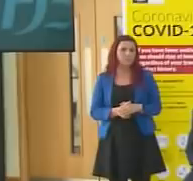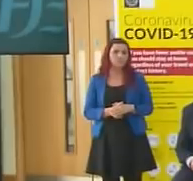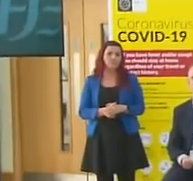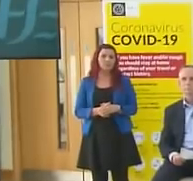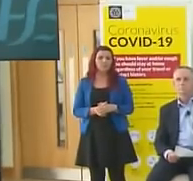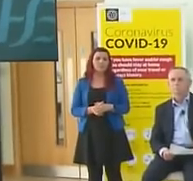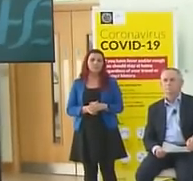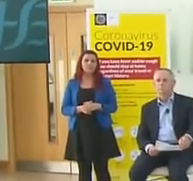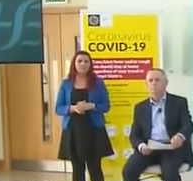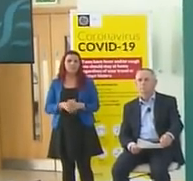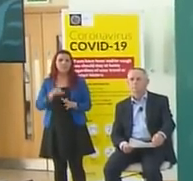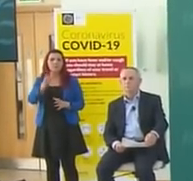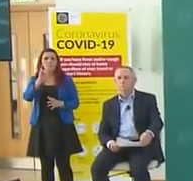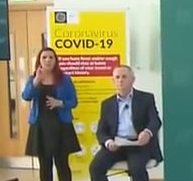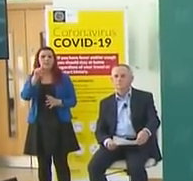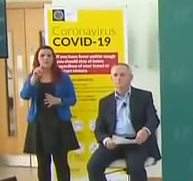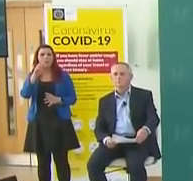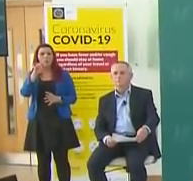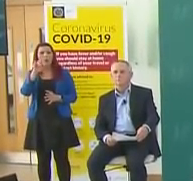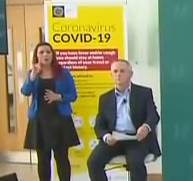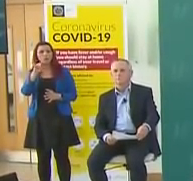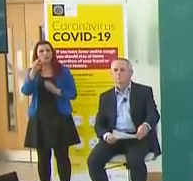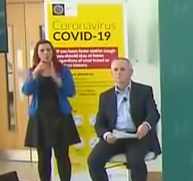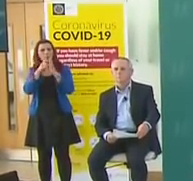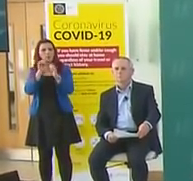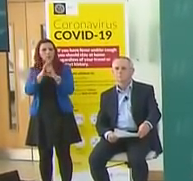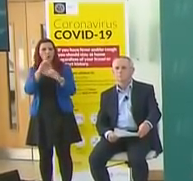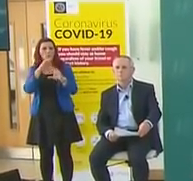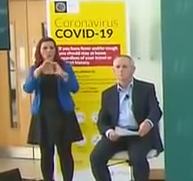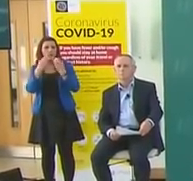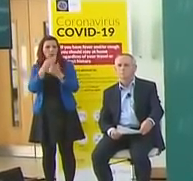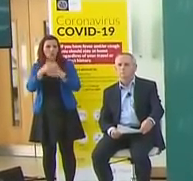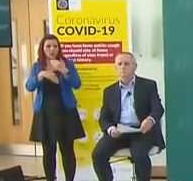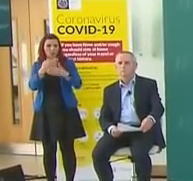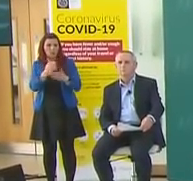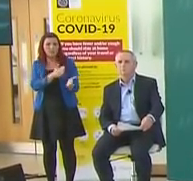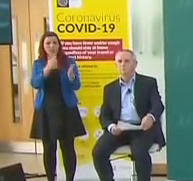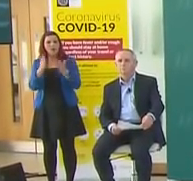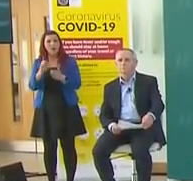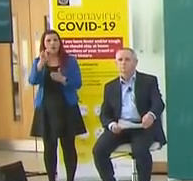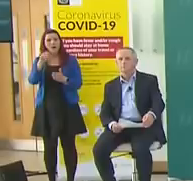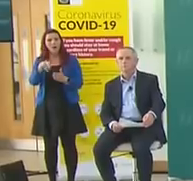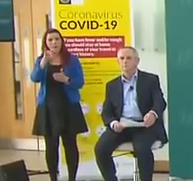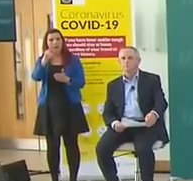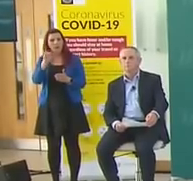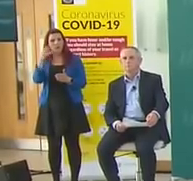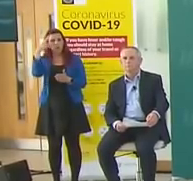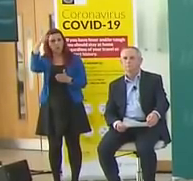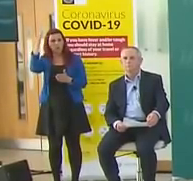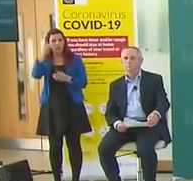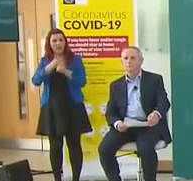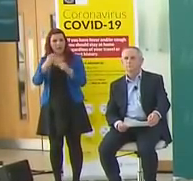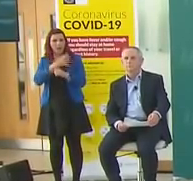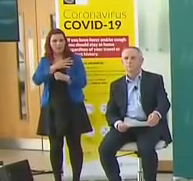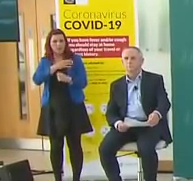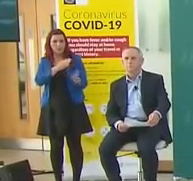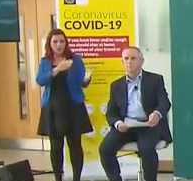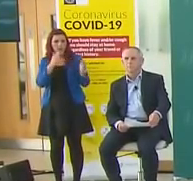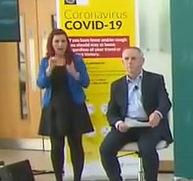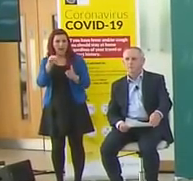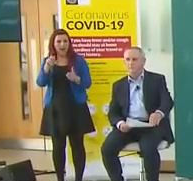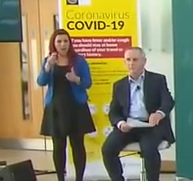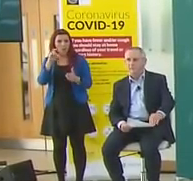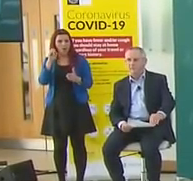David Walsh, Director for Community Operations. Colin Henry, Chief Clinical Officer. Anne O'Connor, Chief Operations